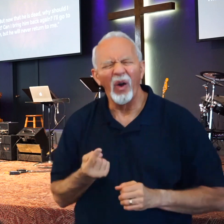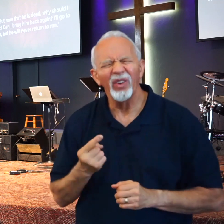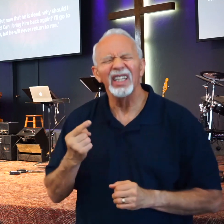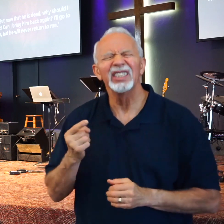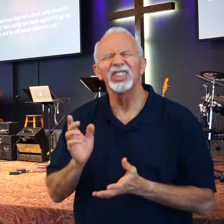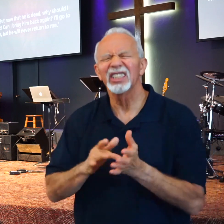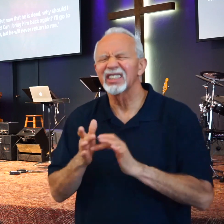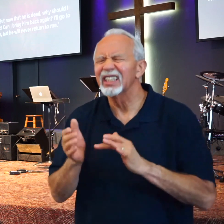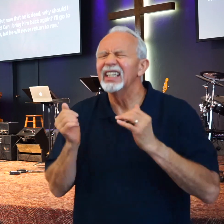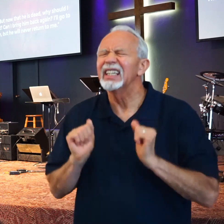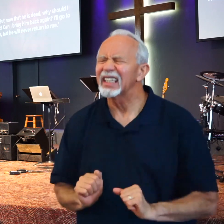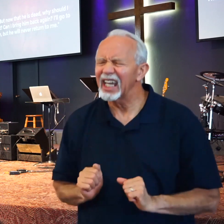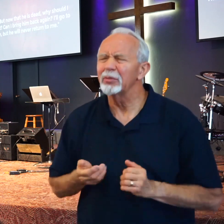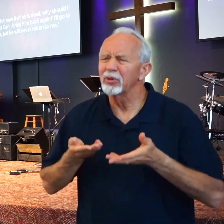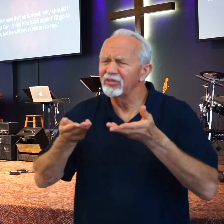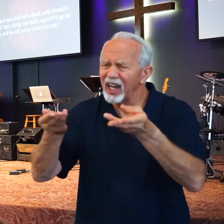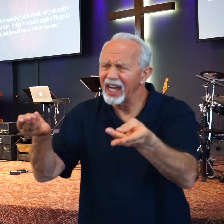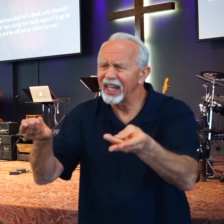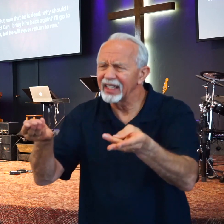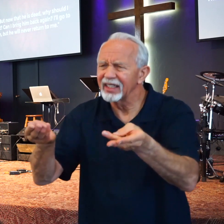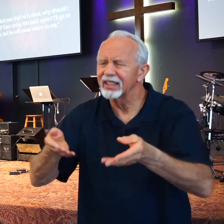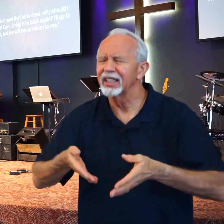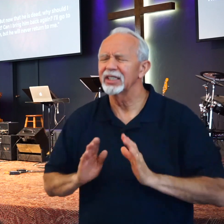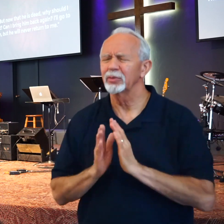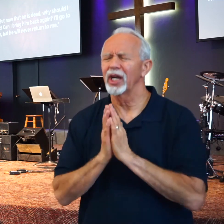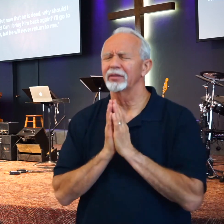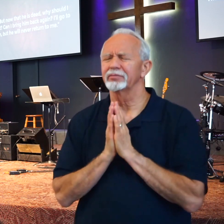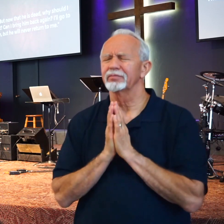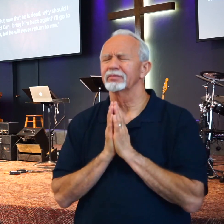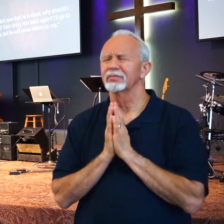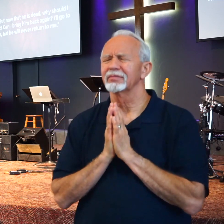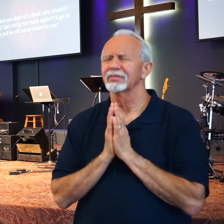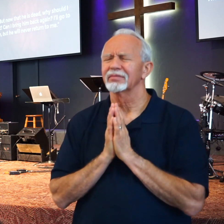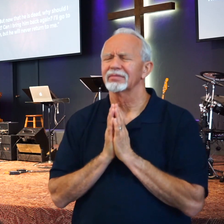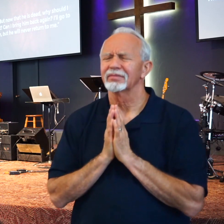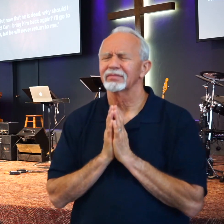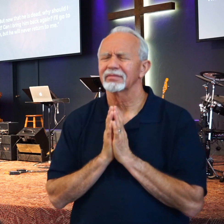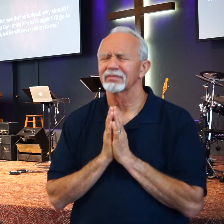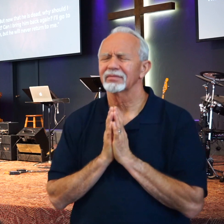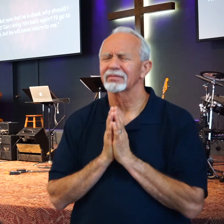provide. Let's pray together.